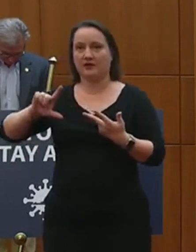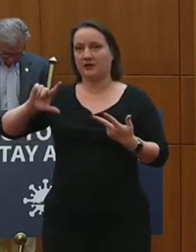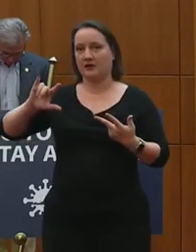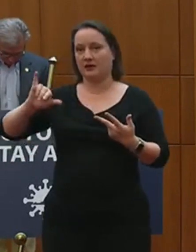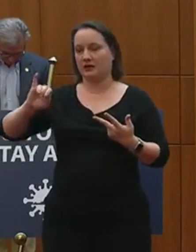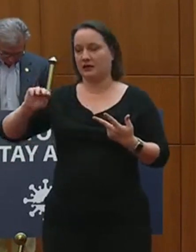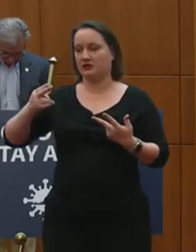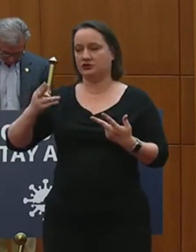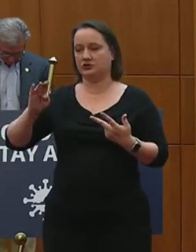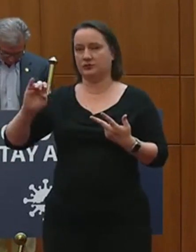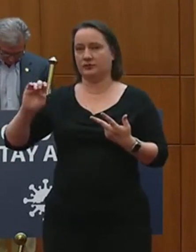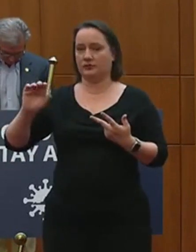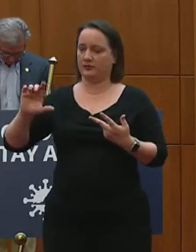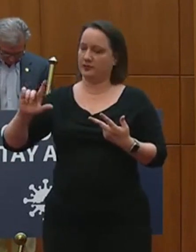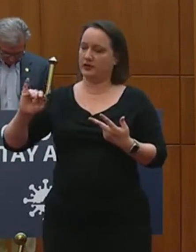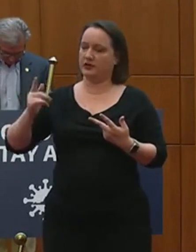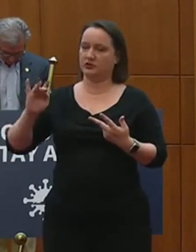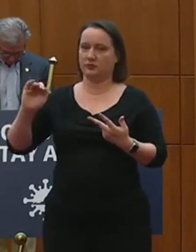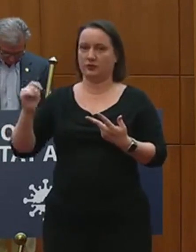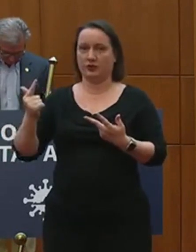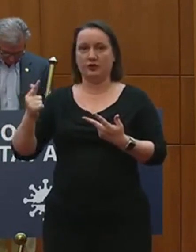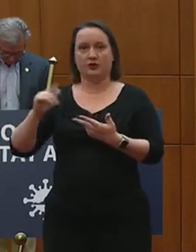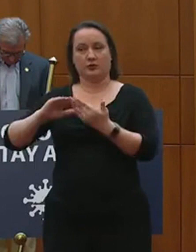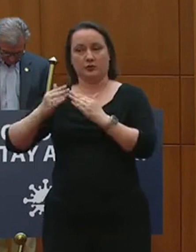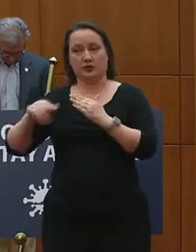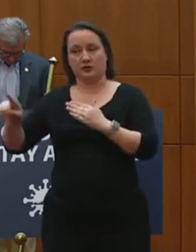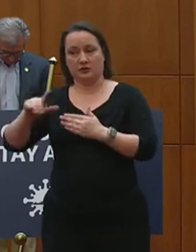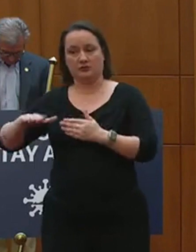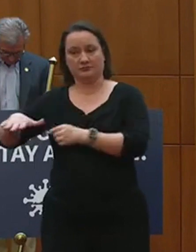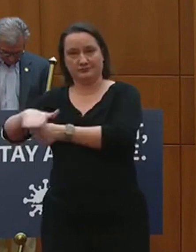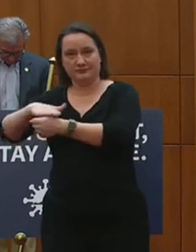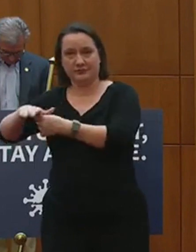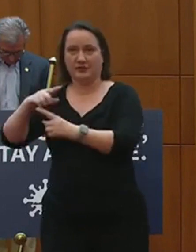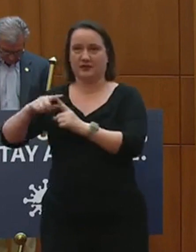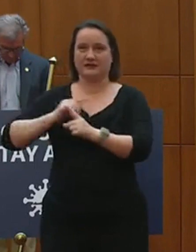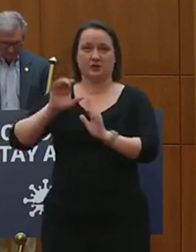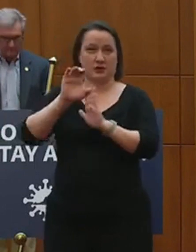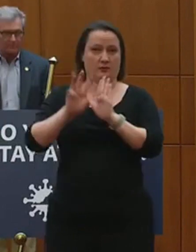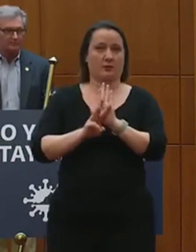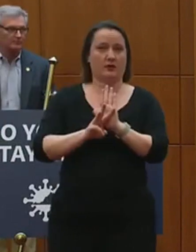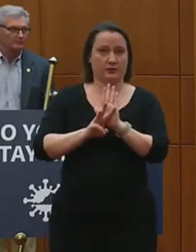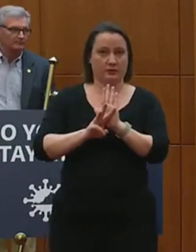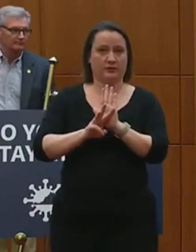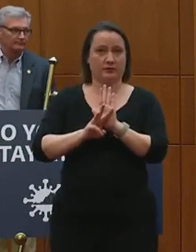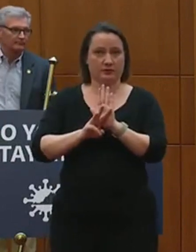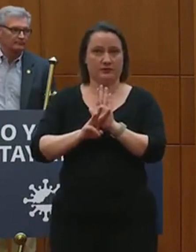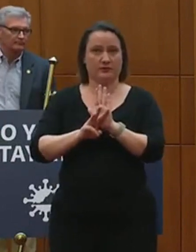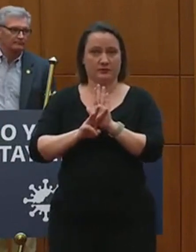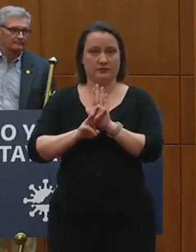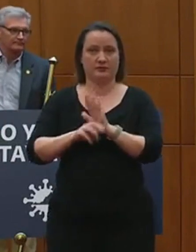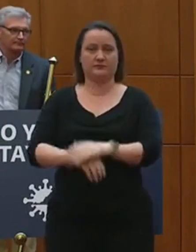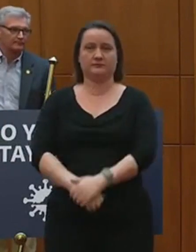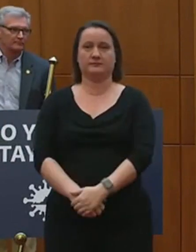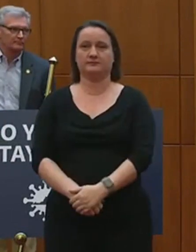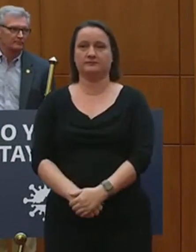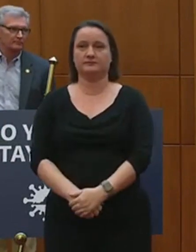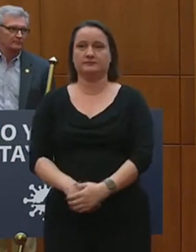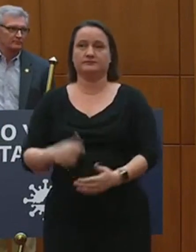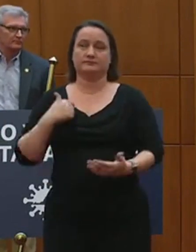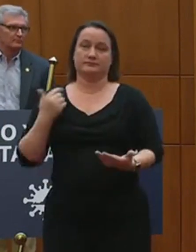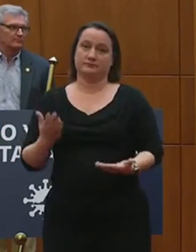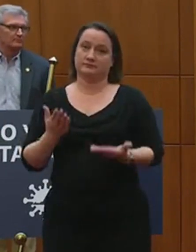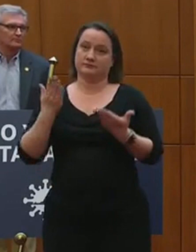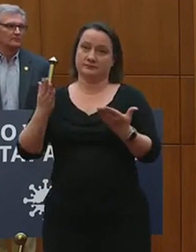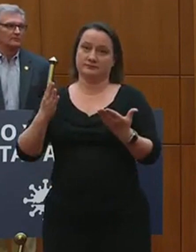Lynchburg community in which it is located, and our Commonwealth. I would suggest